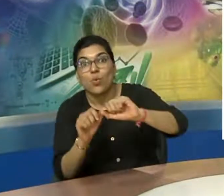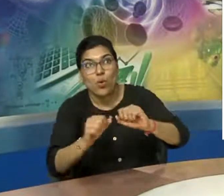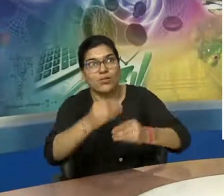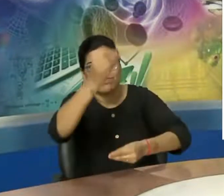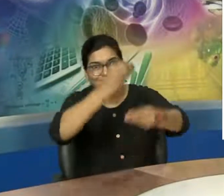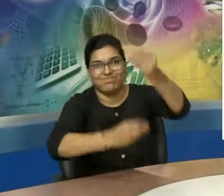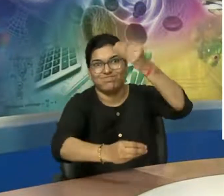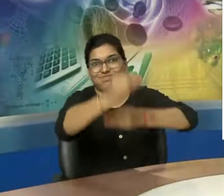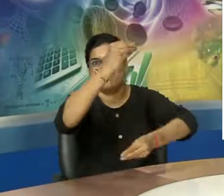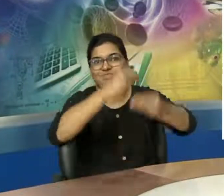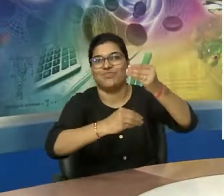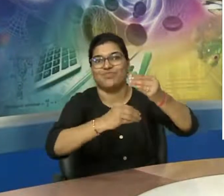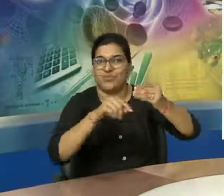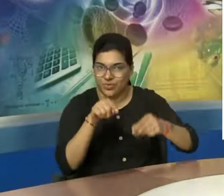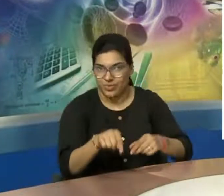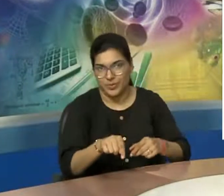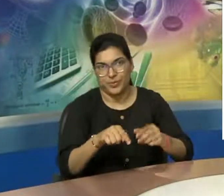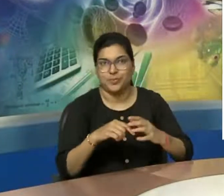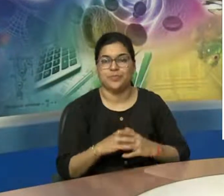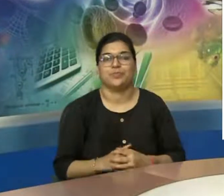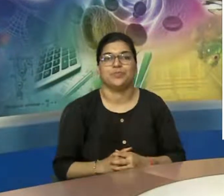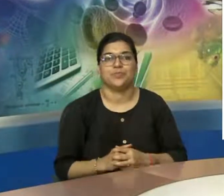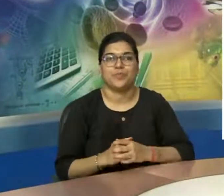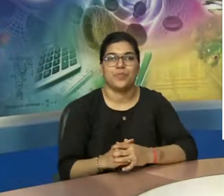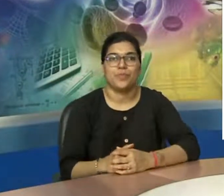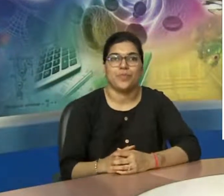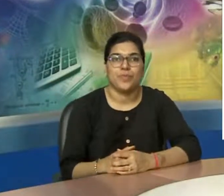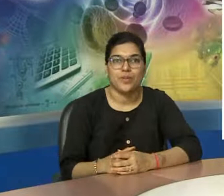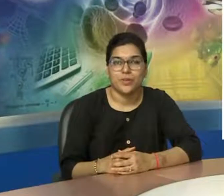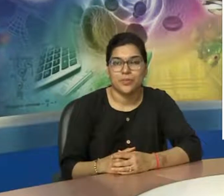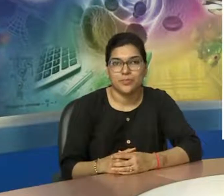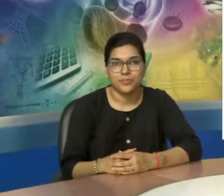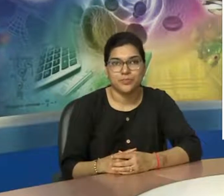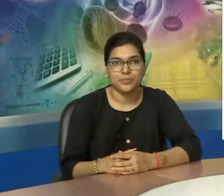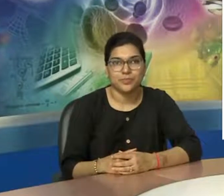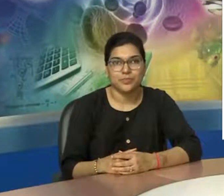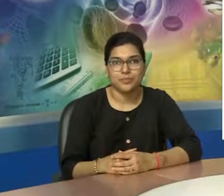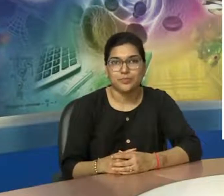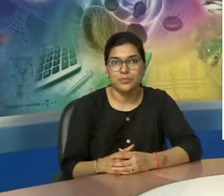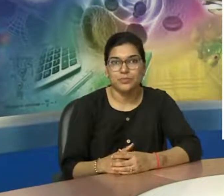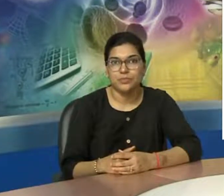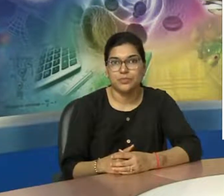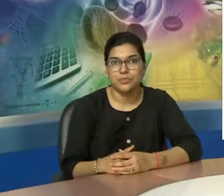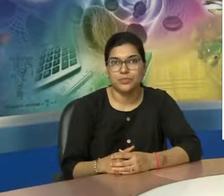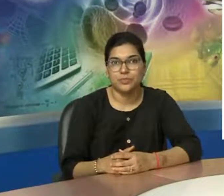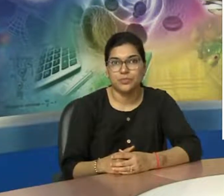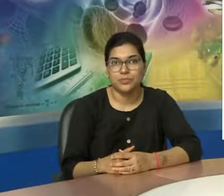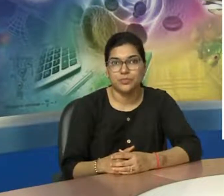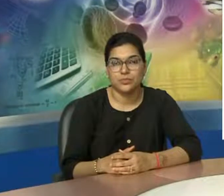It explains how the different physical environment interact with the living ecological